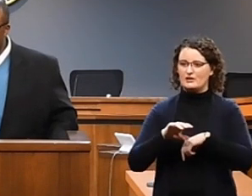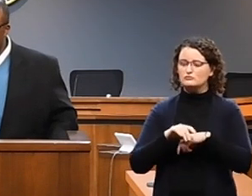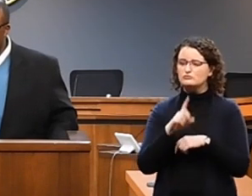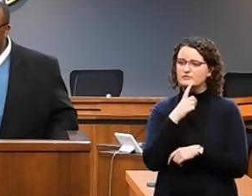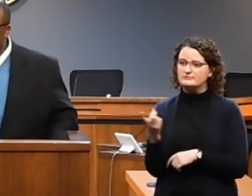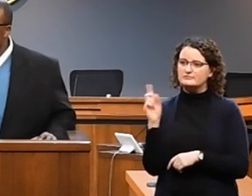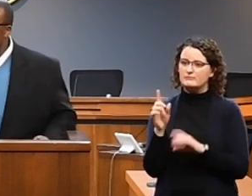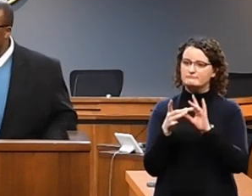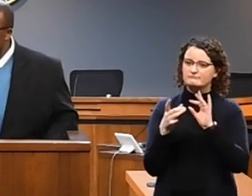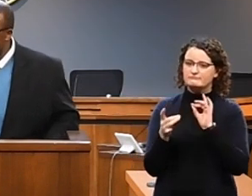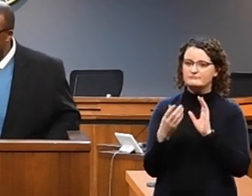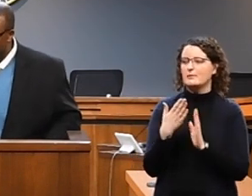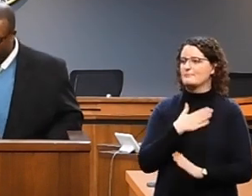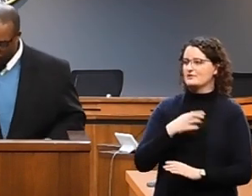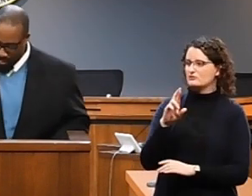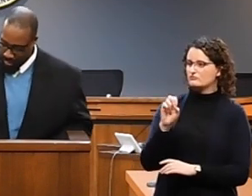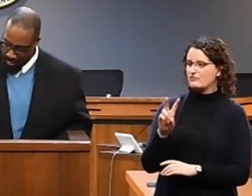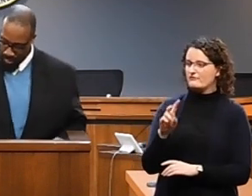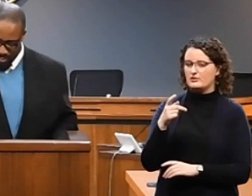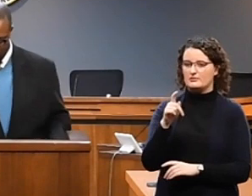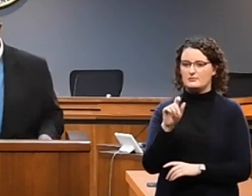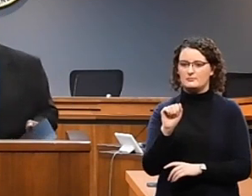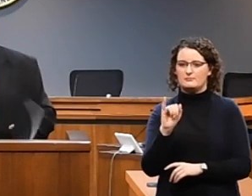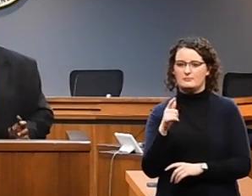a few words. Please, Reverend Paige Getty.